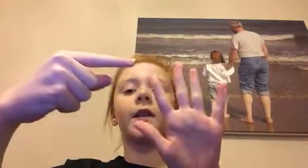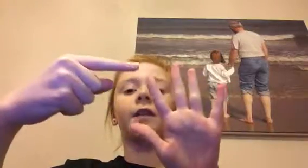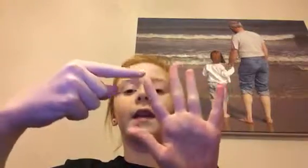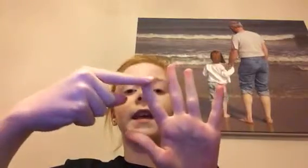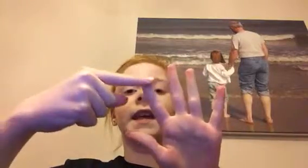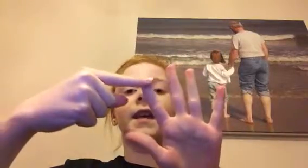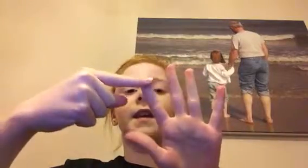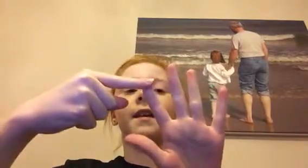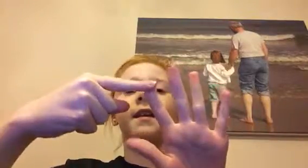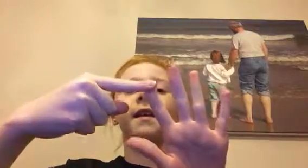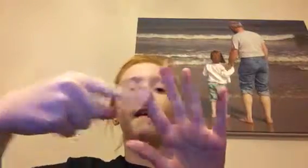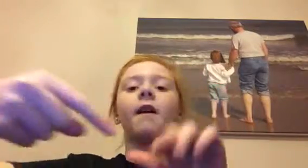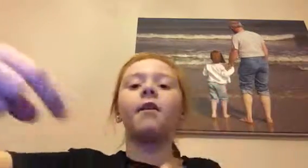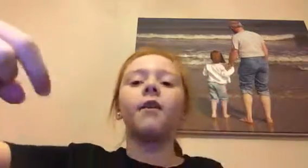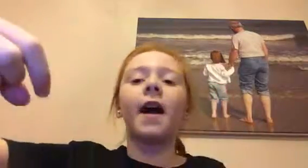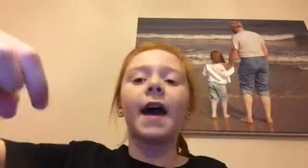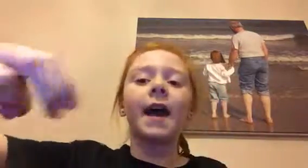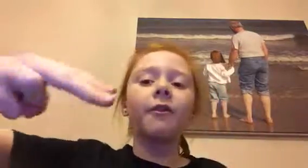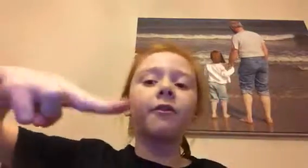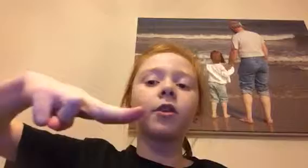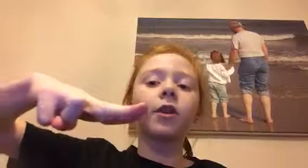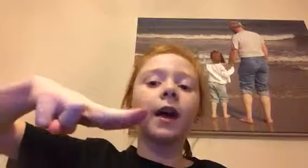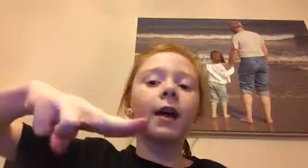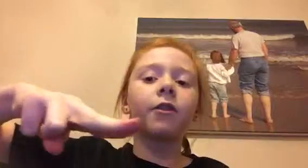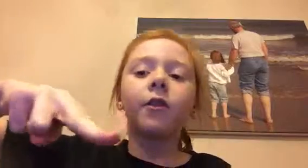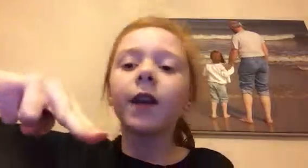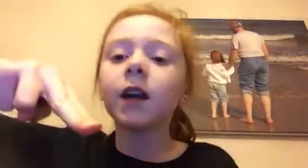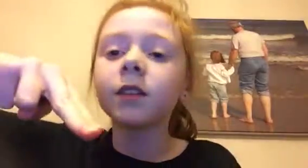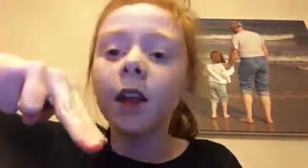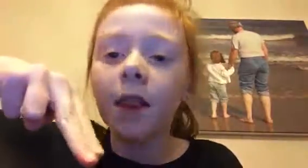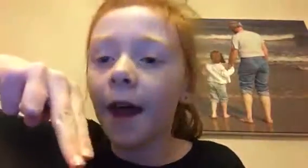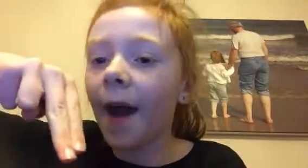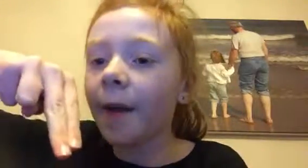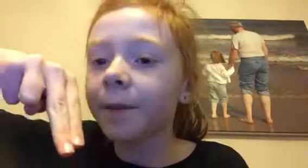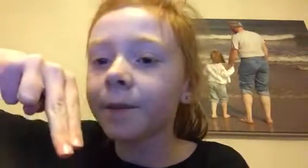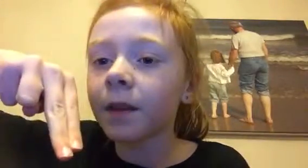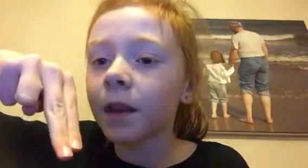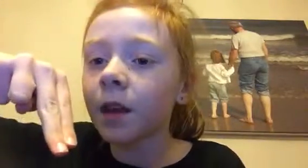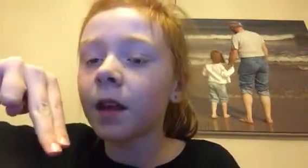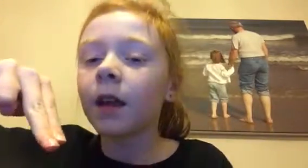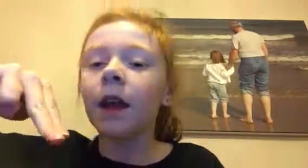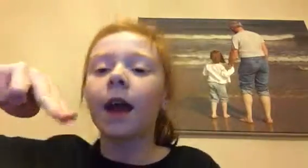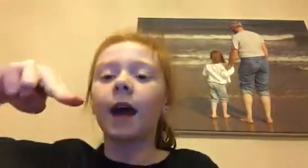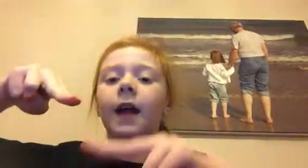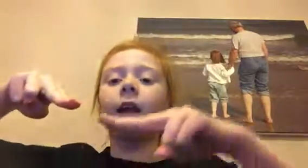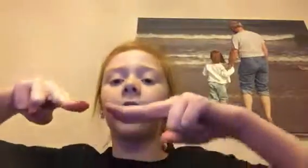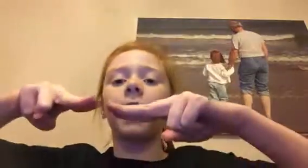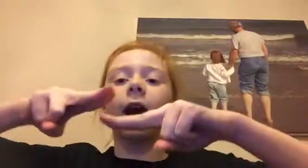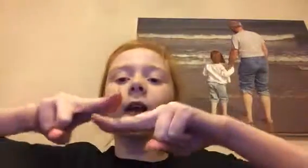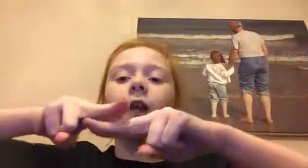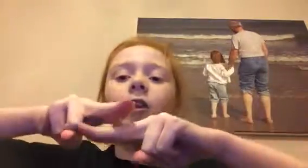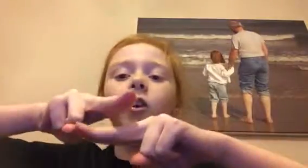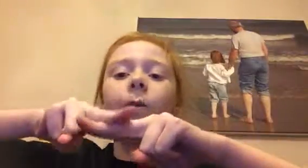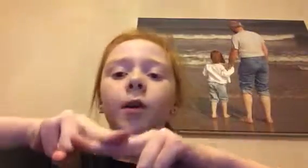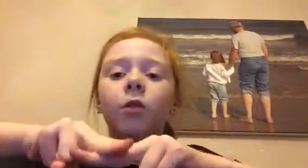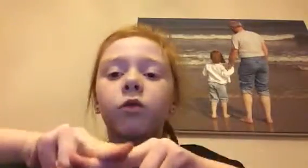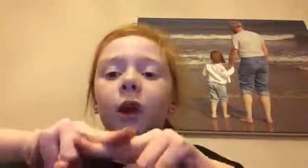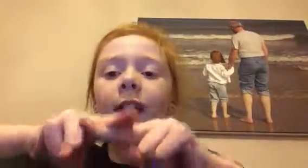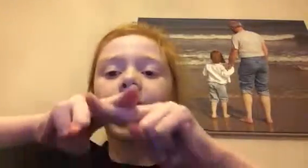that's e for f you're going to have your fingers like that and like that and then you're going to put your right